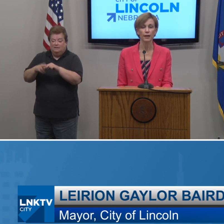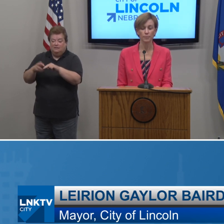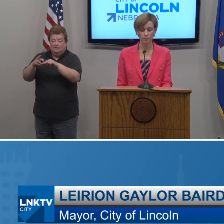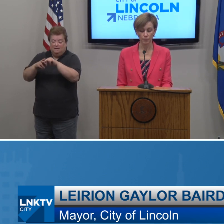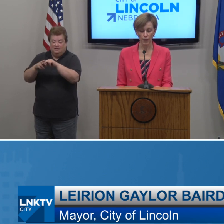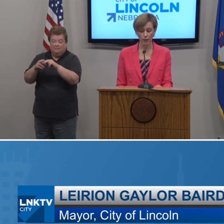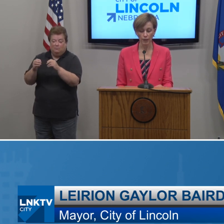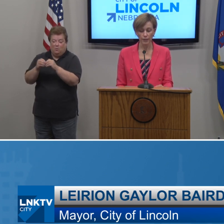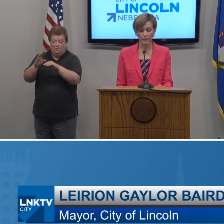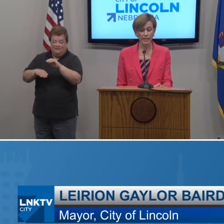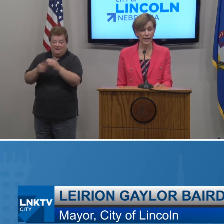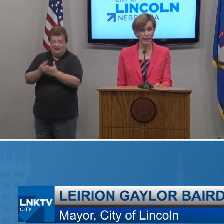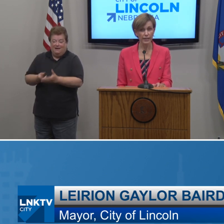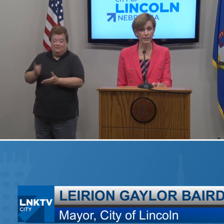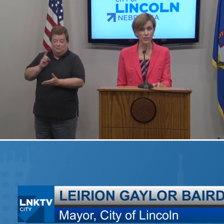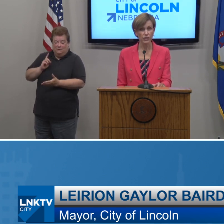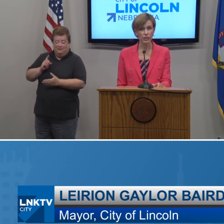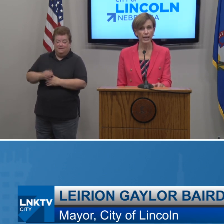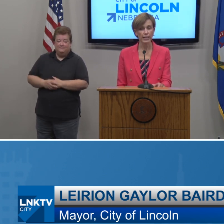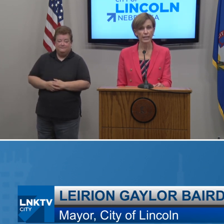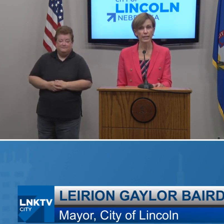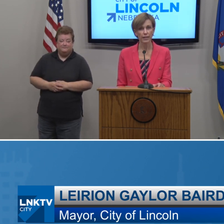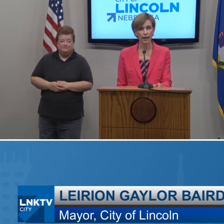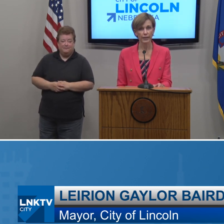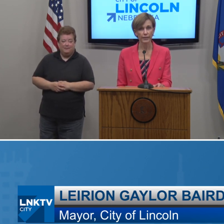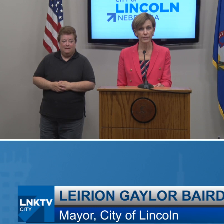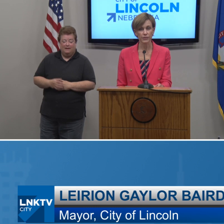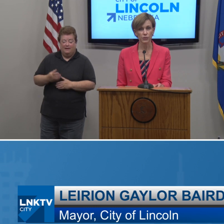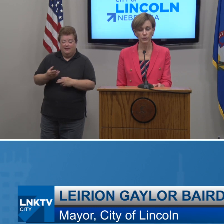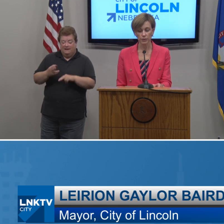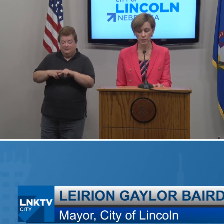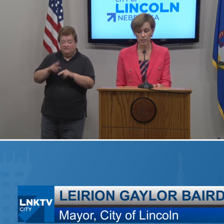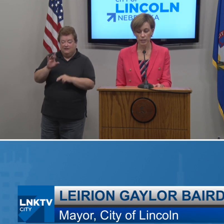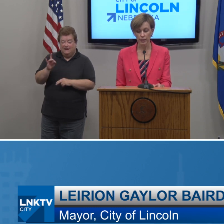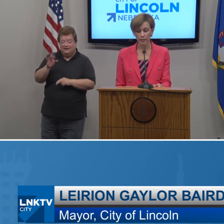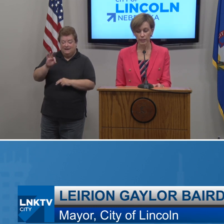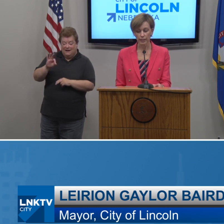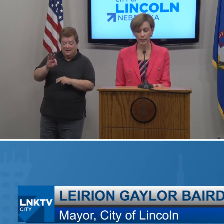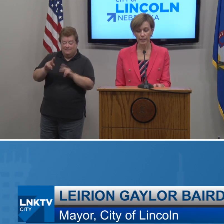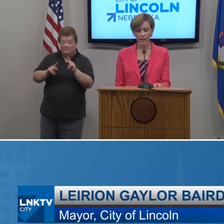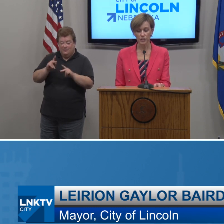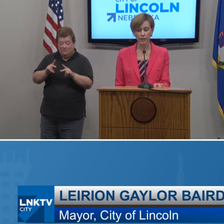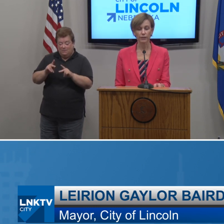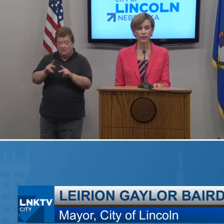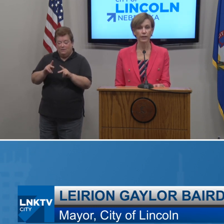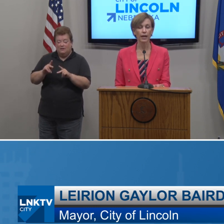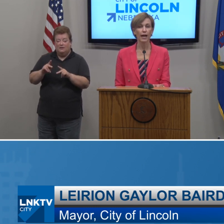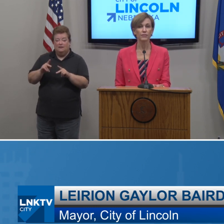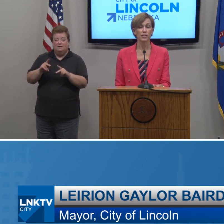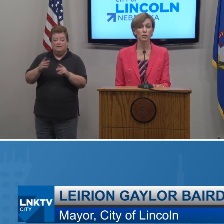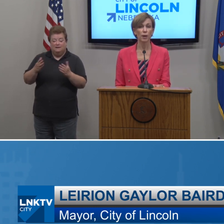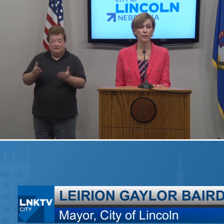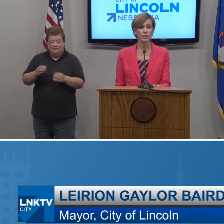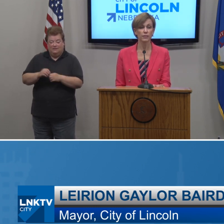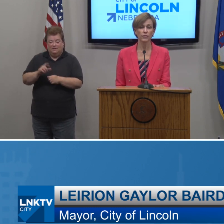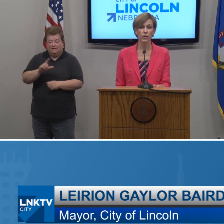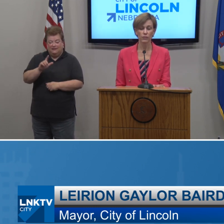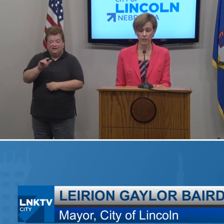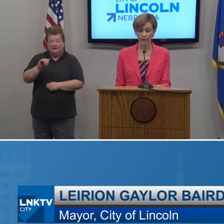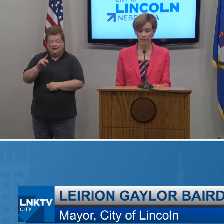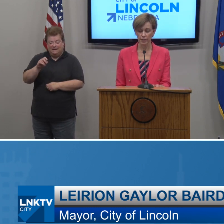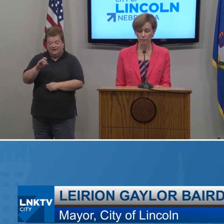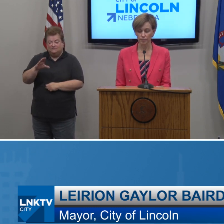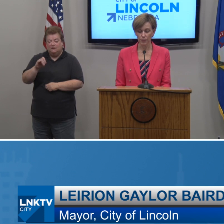at this time. Today, an additional 89 individuals in Lincoln and Lancaster County have tested positive